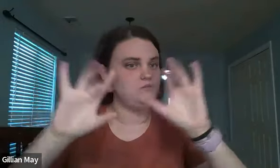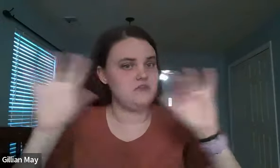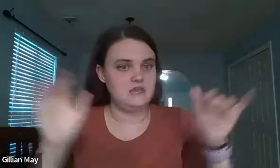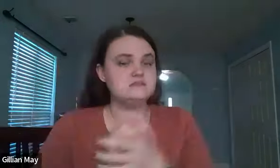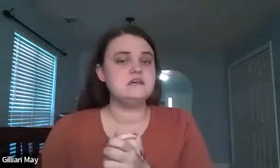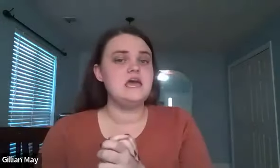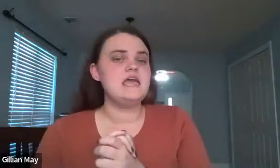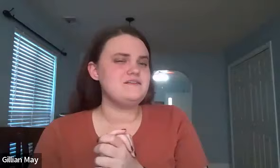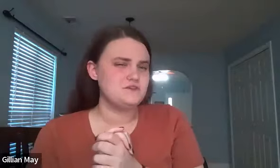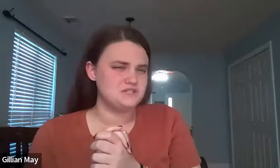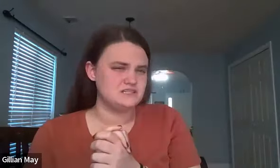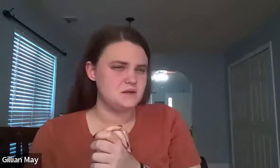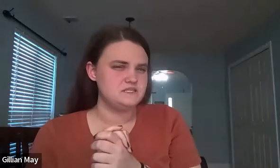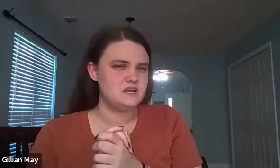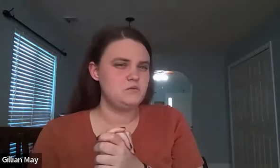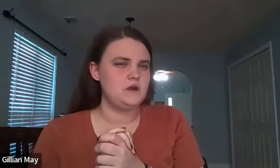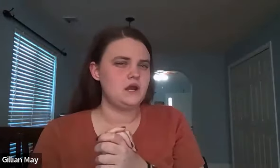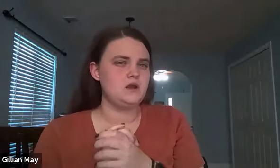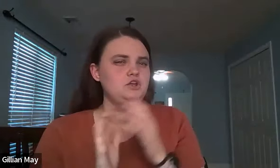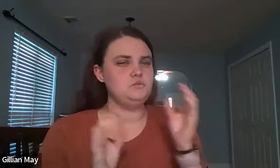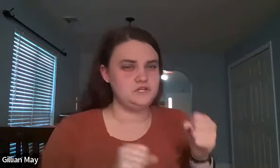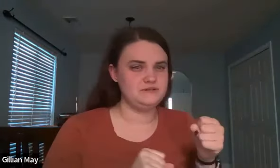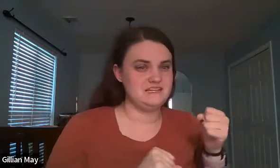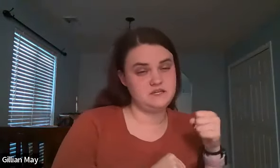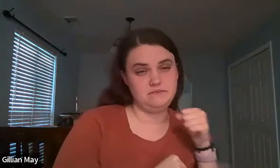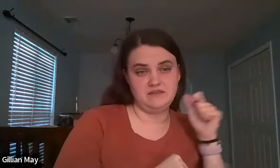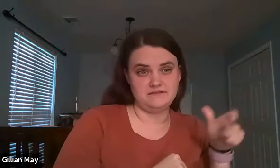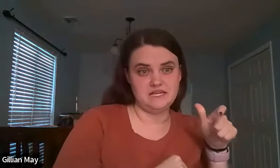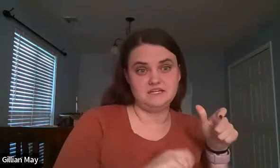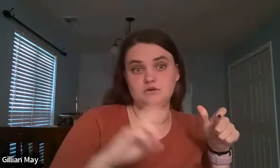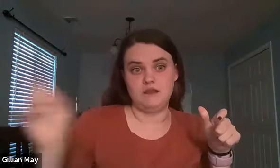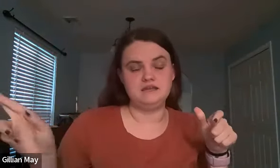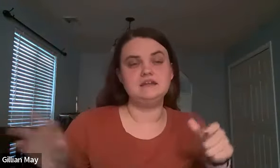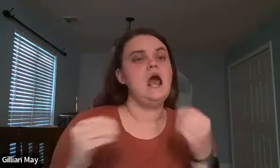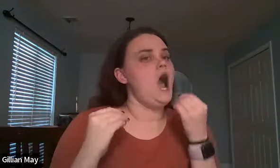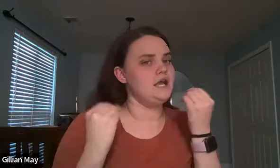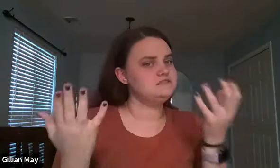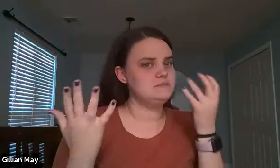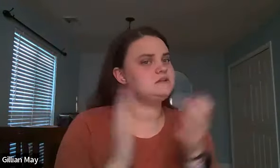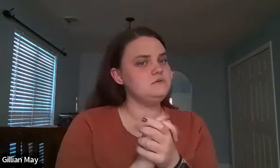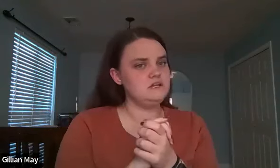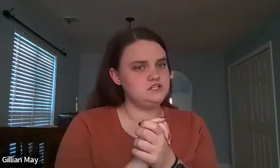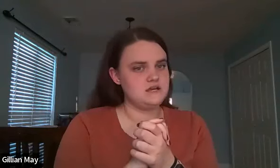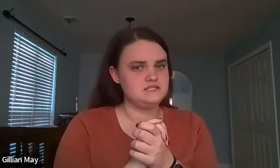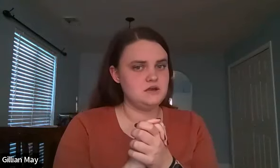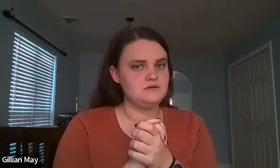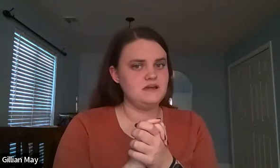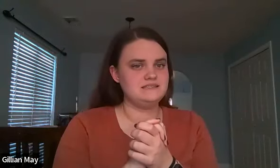with the hands. If there does come a sign where you would do it differently, being left-handed or right-handed, I typically will let you guys know, because